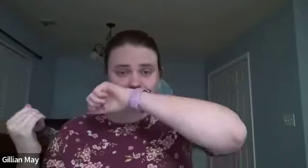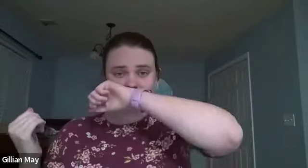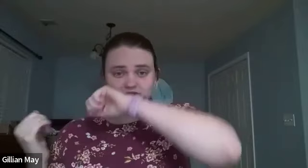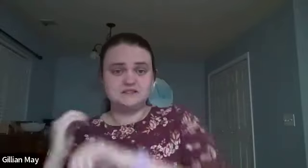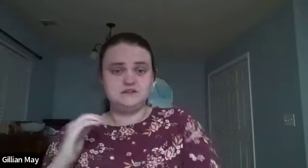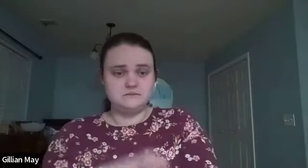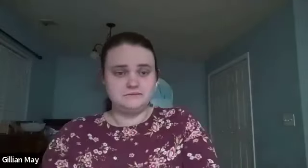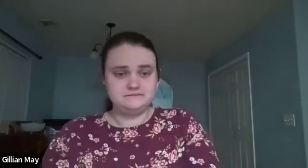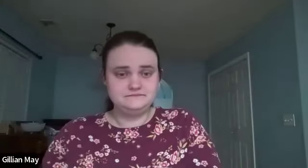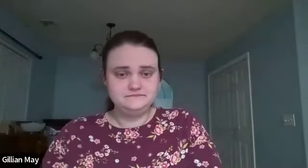Excuse me.